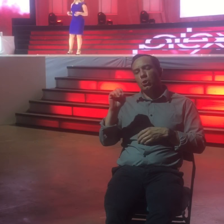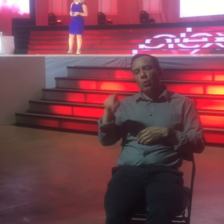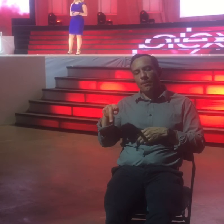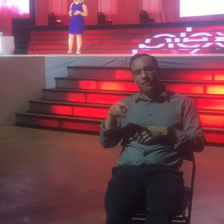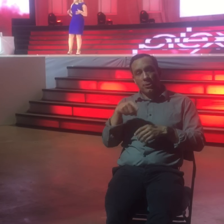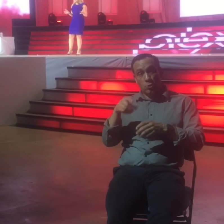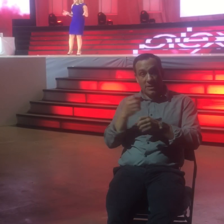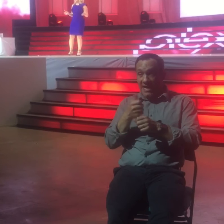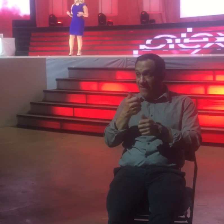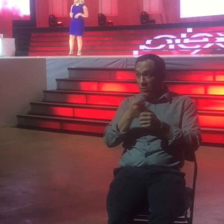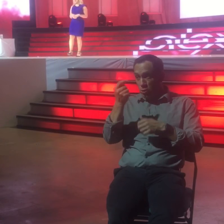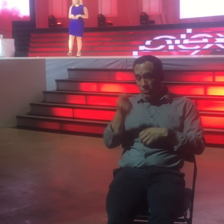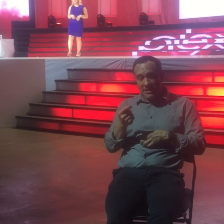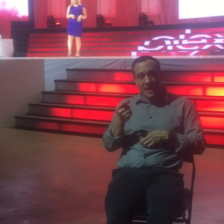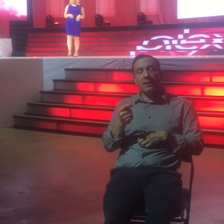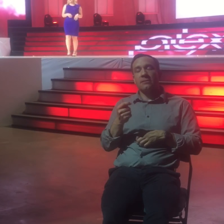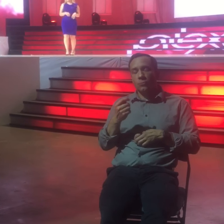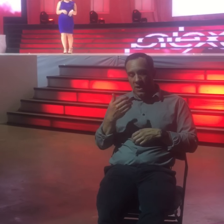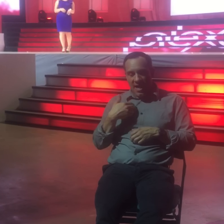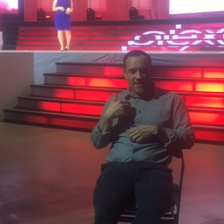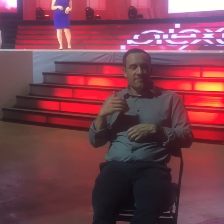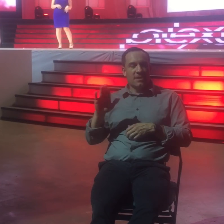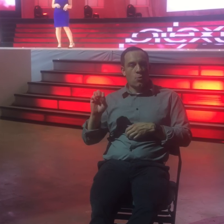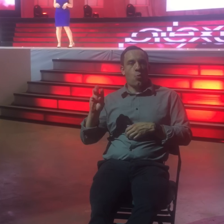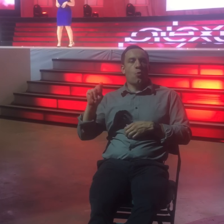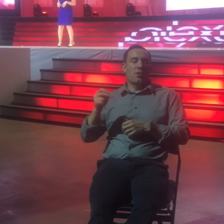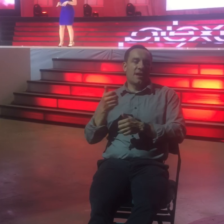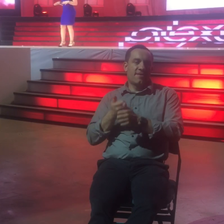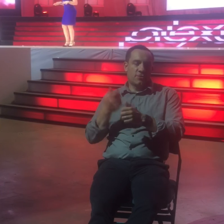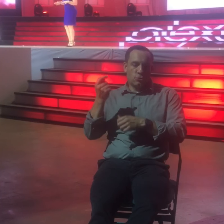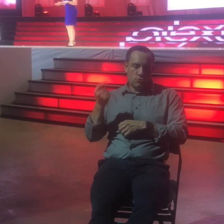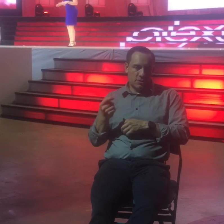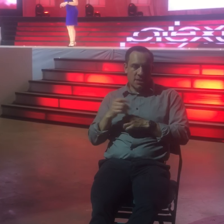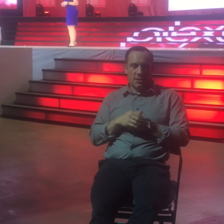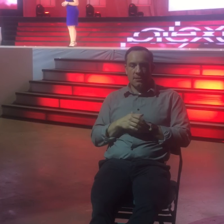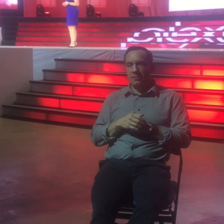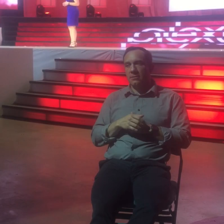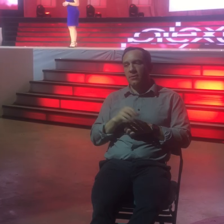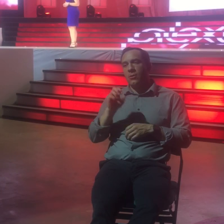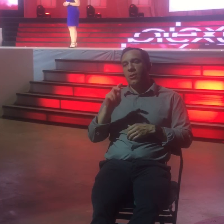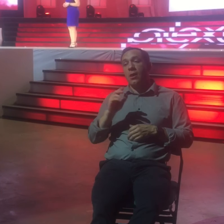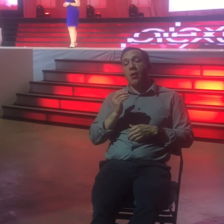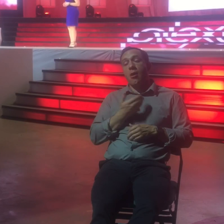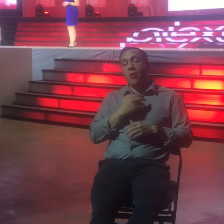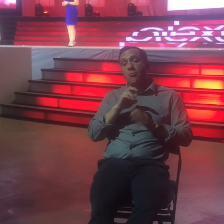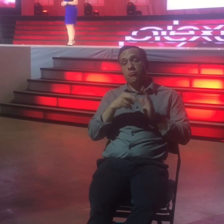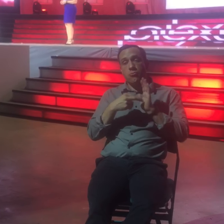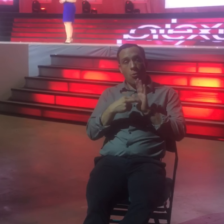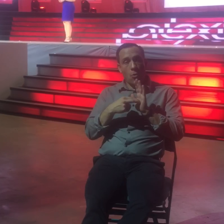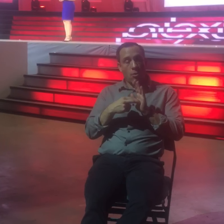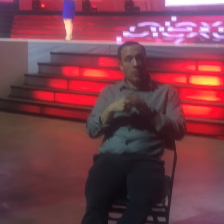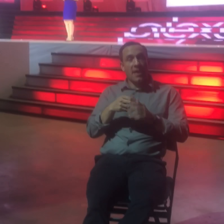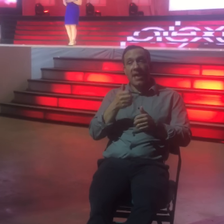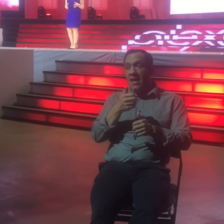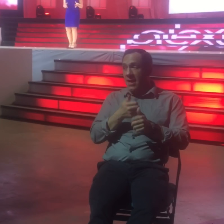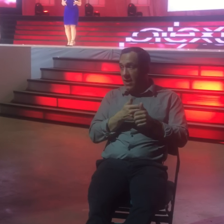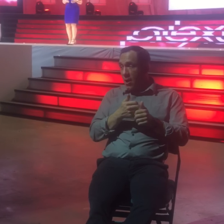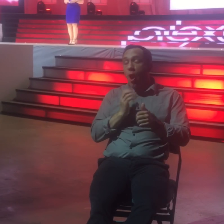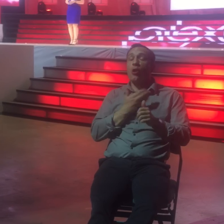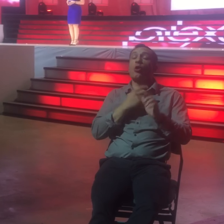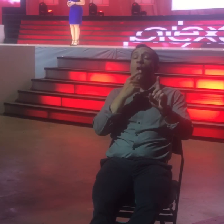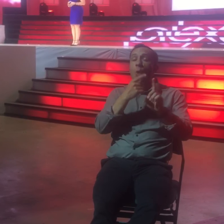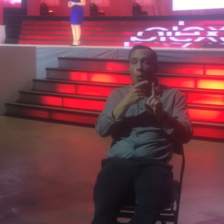latest tips and how to benefit from having your own virtual assistant. Now, our goal, again, is that every single ambassador gets the app and uses